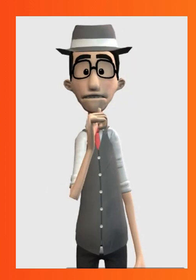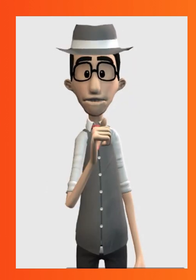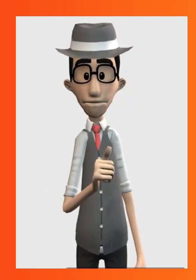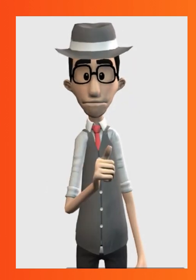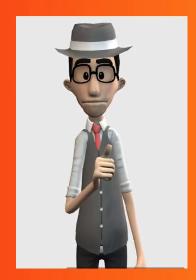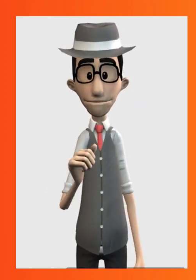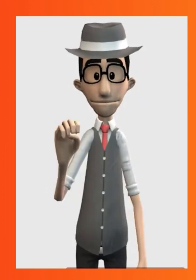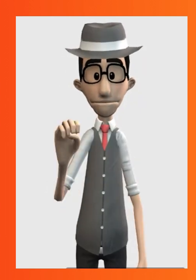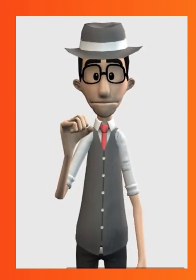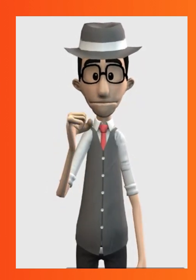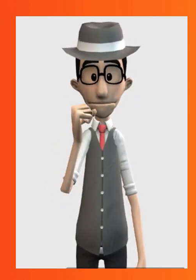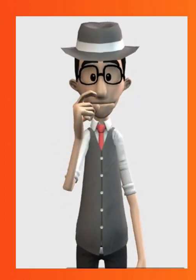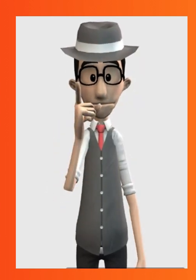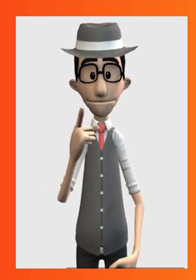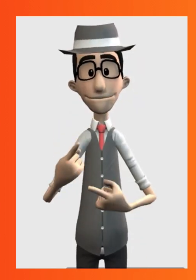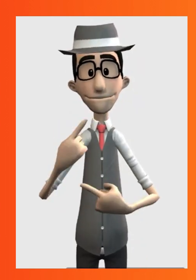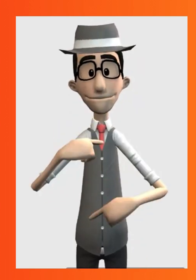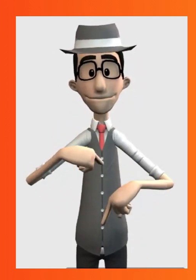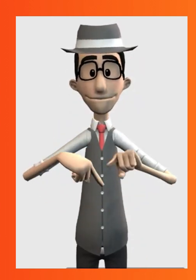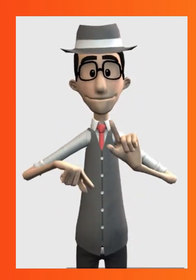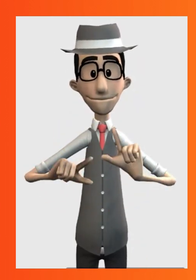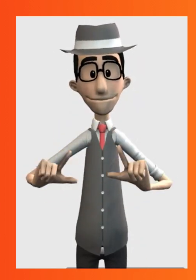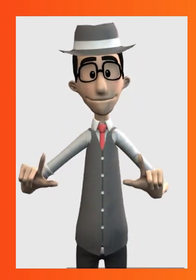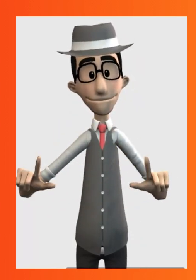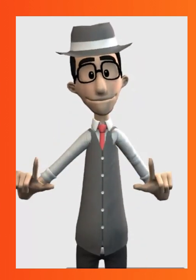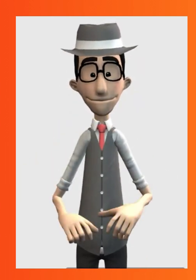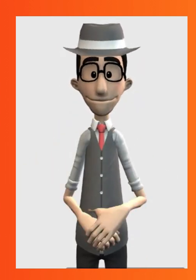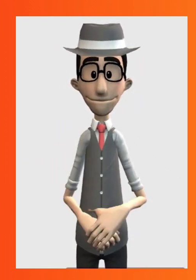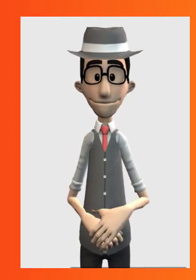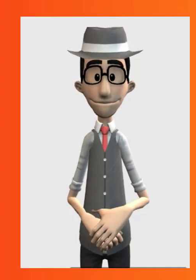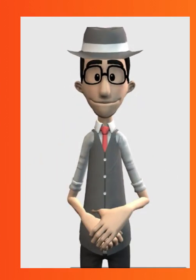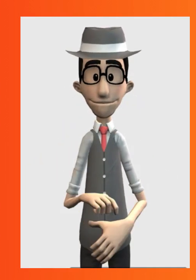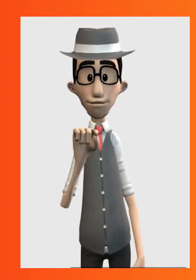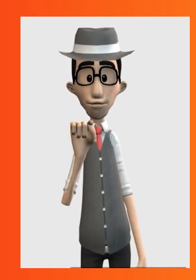I don't understand sign language.